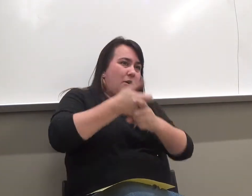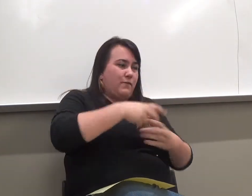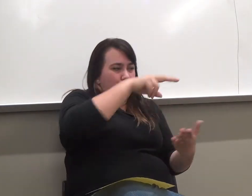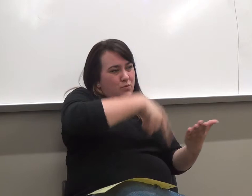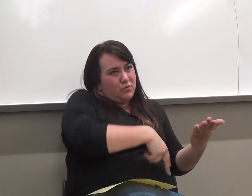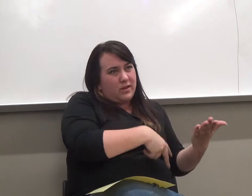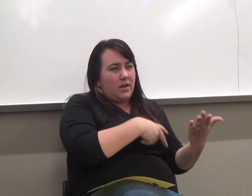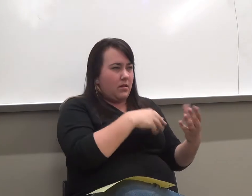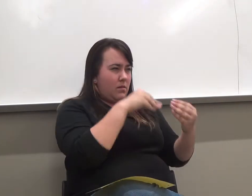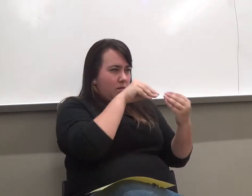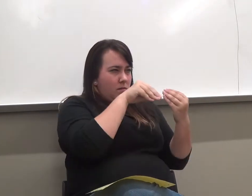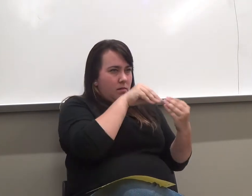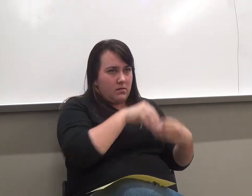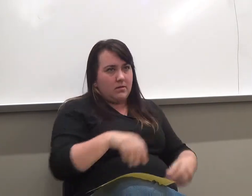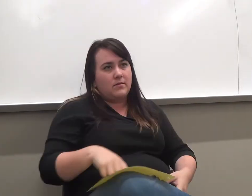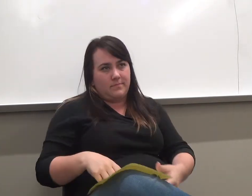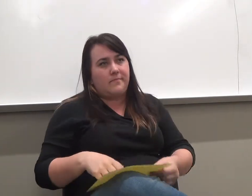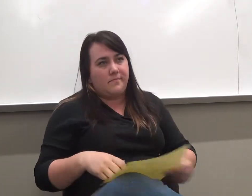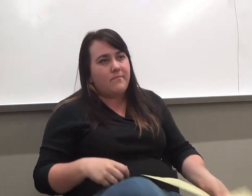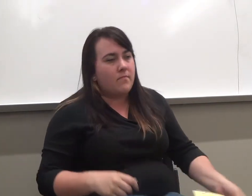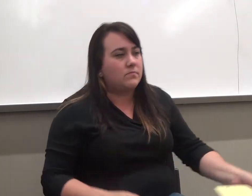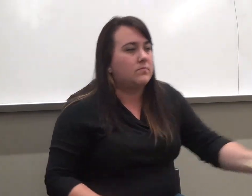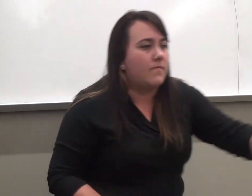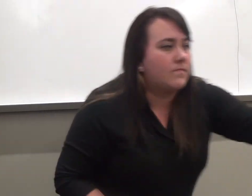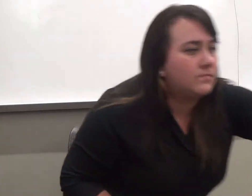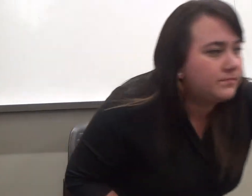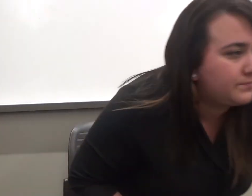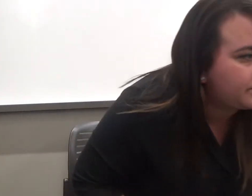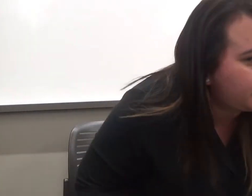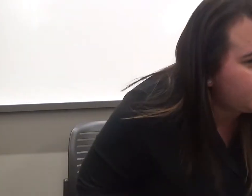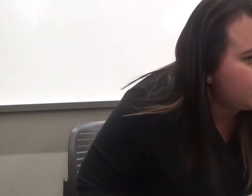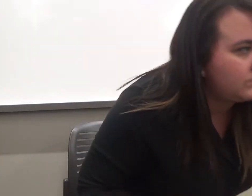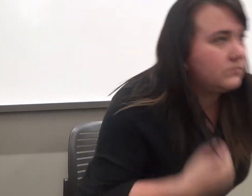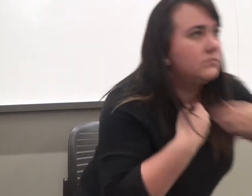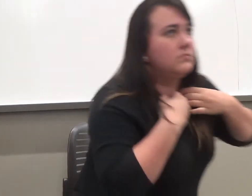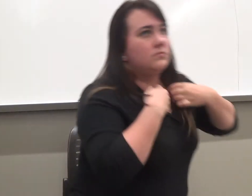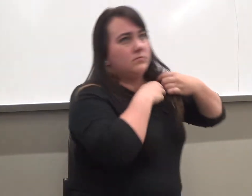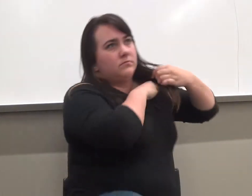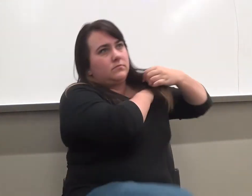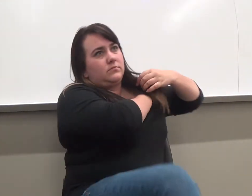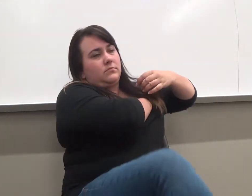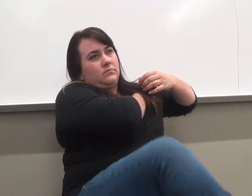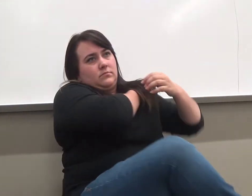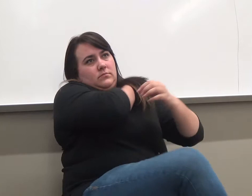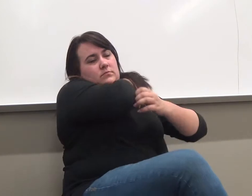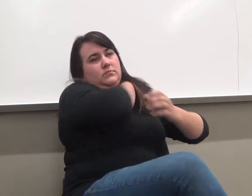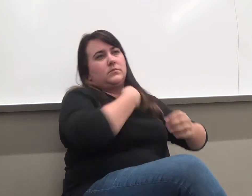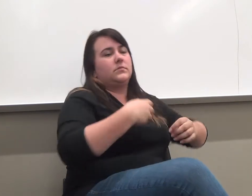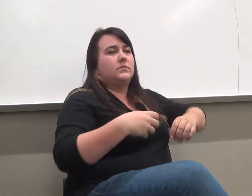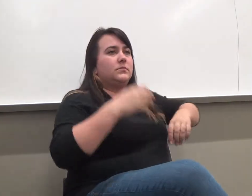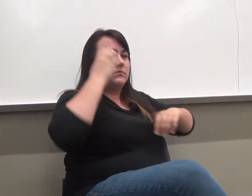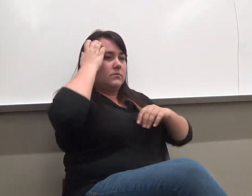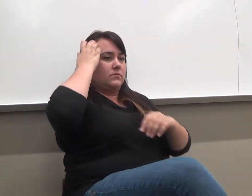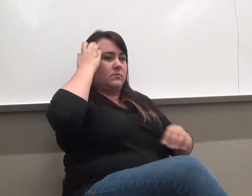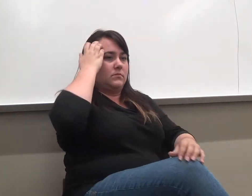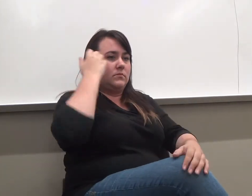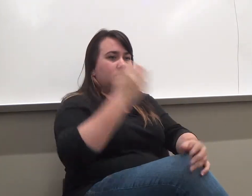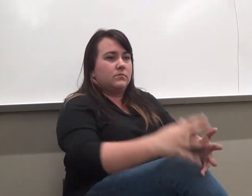fine. It can be like that. We're gonna talk about that. Other teachers have more specific rules for that, but I don't have